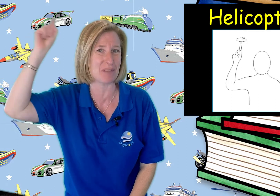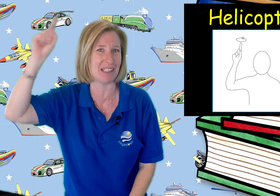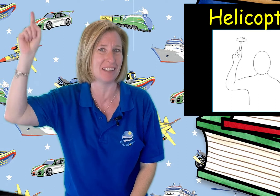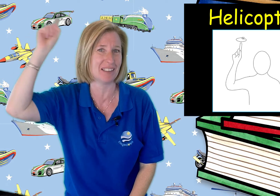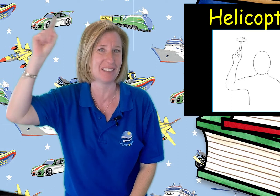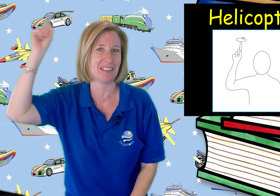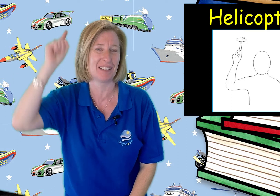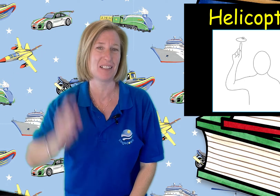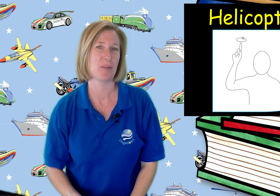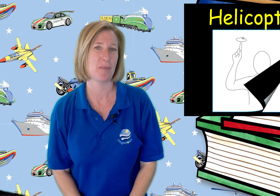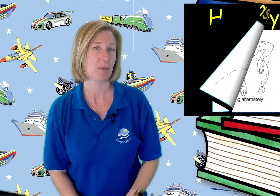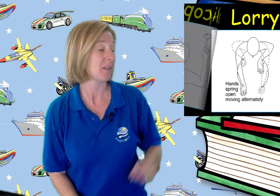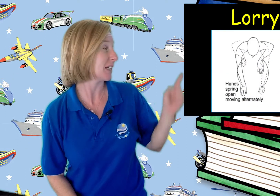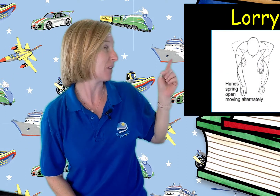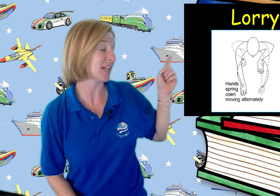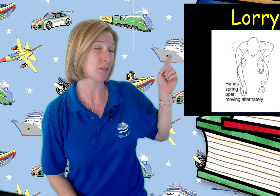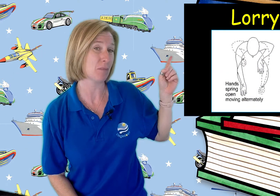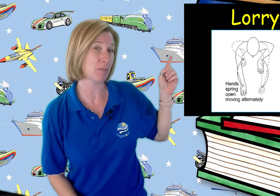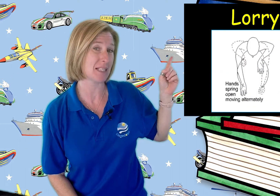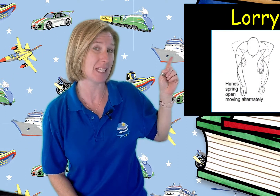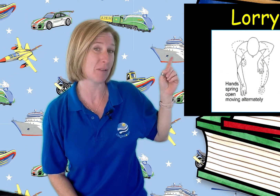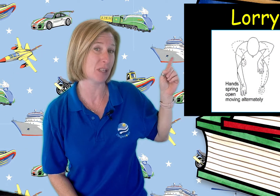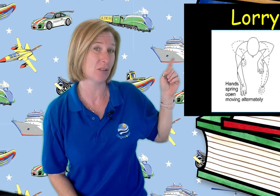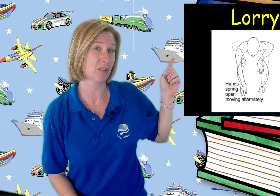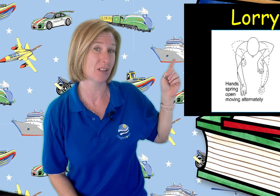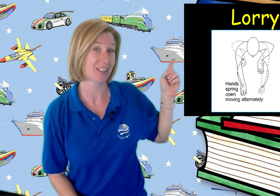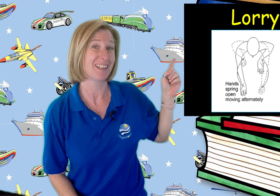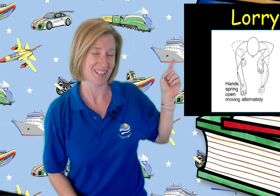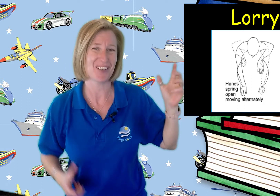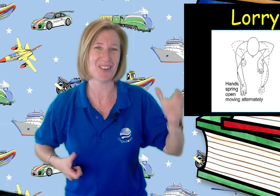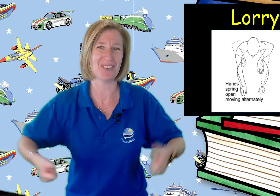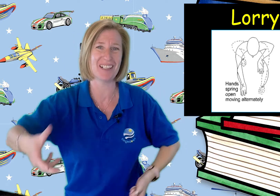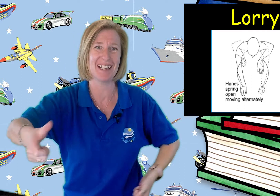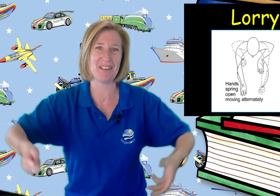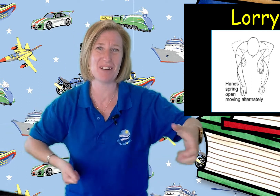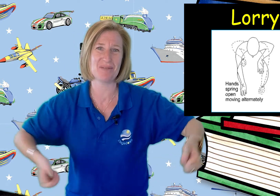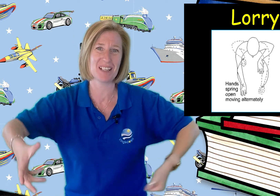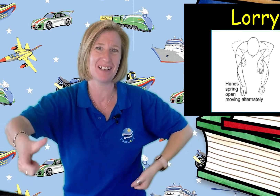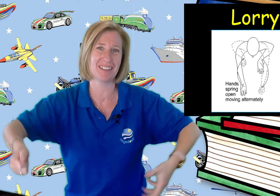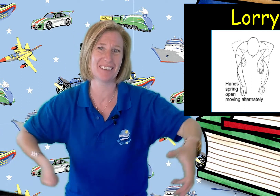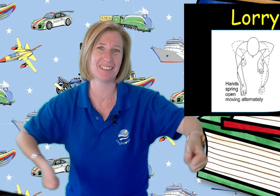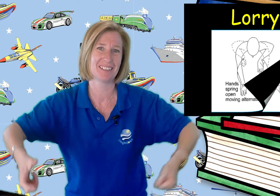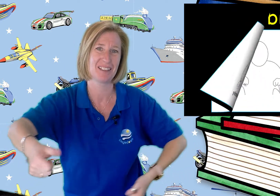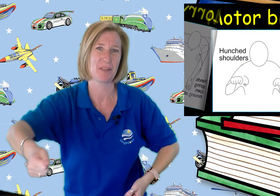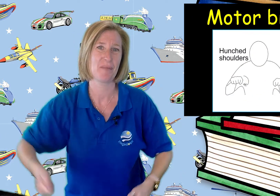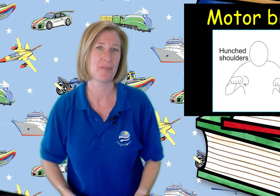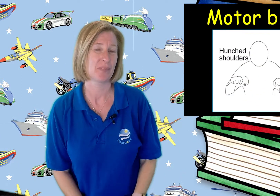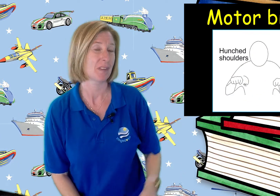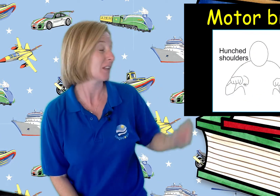helicopter. And then our next one with the big steering wheel, lorry, well done. And